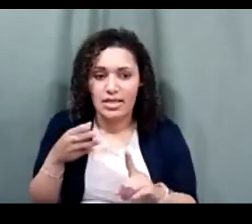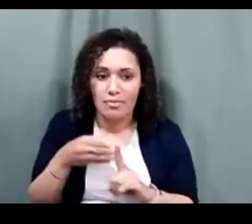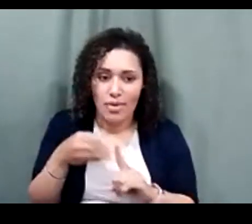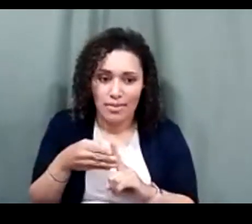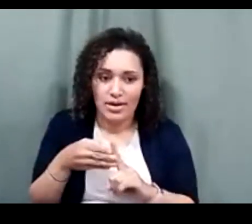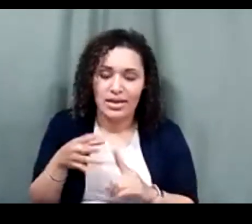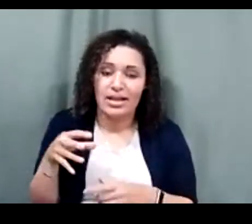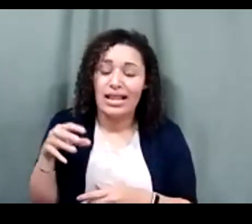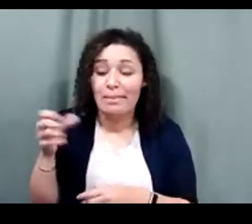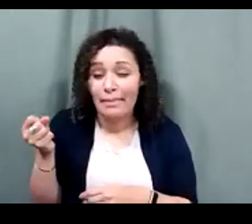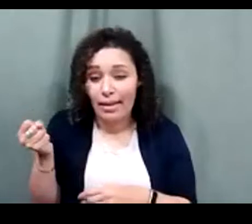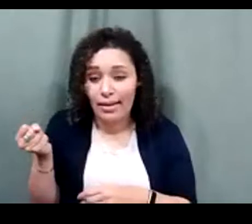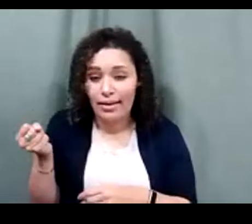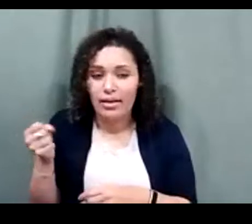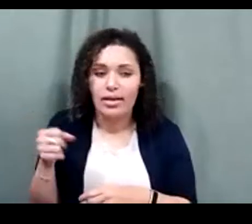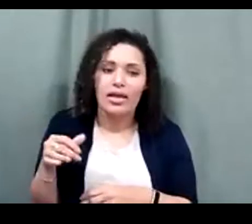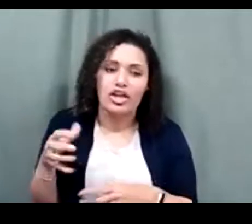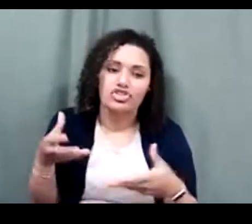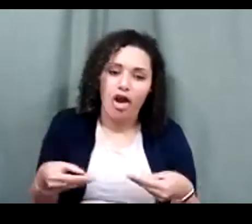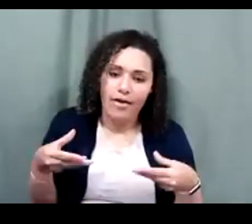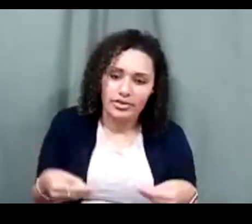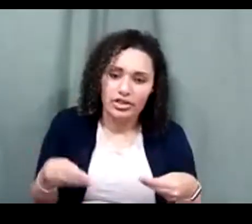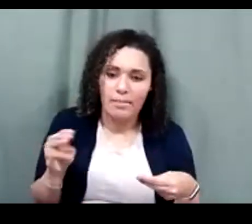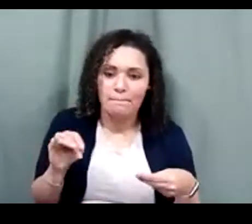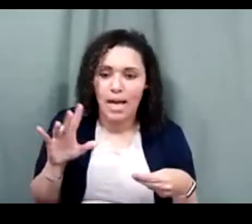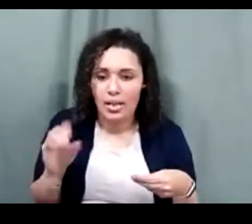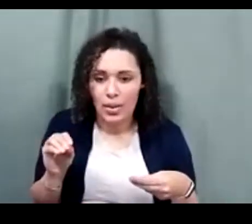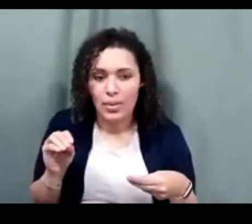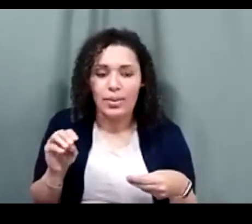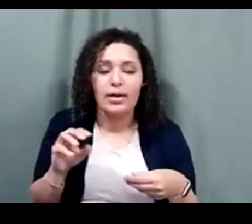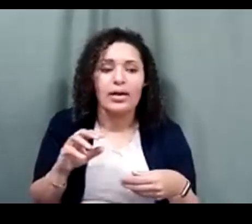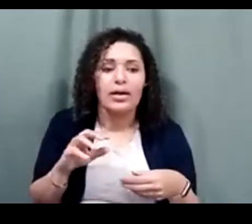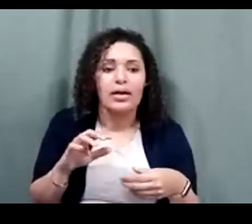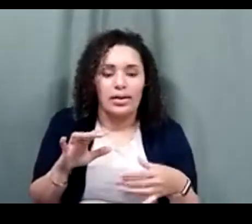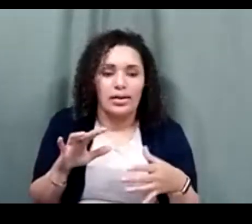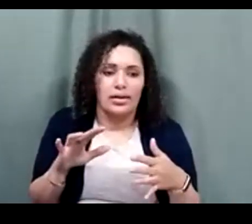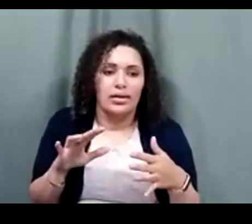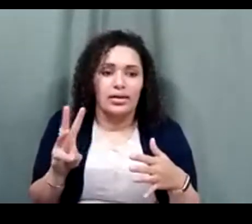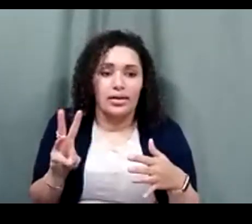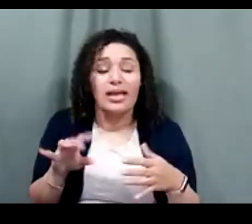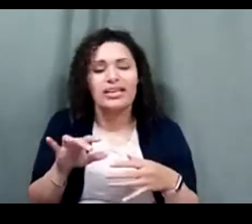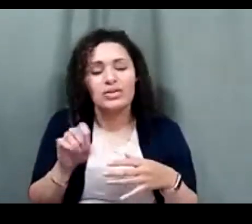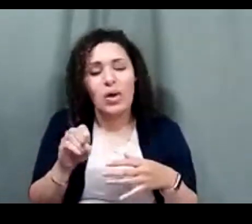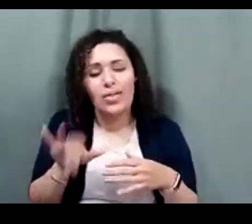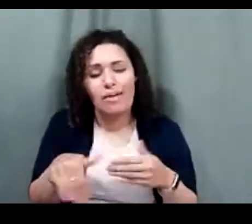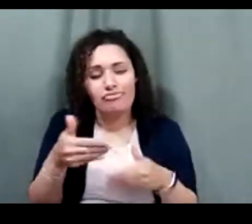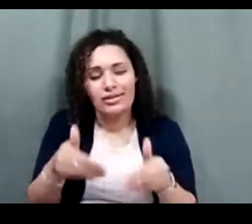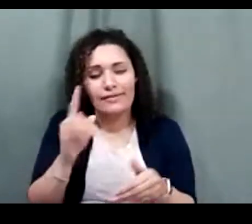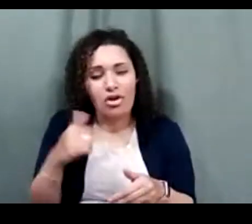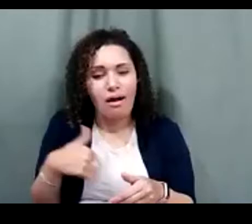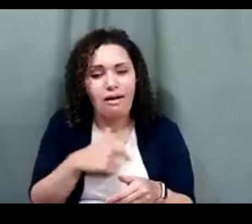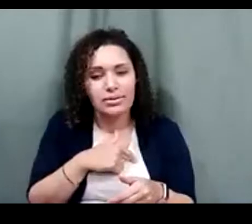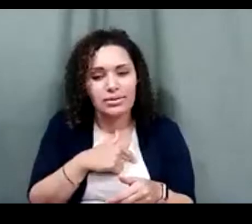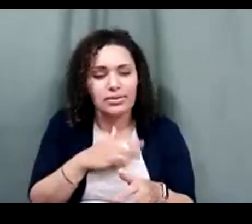milk, and just like kind of a much softer, mellower, milder acid. So that process for us usually